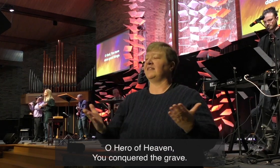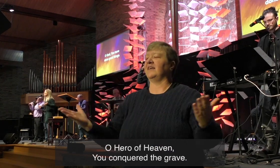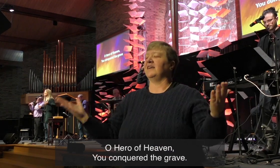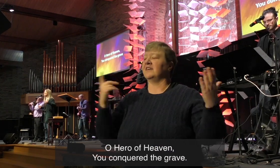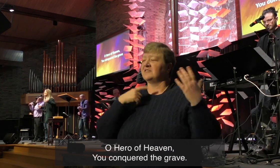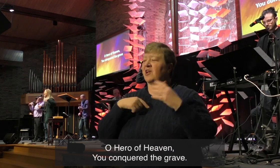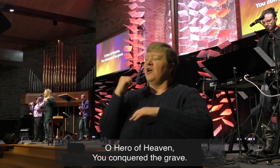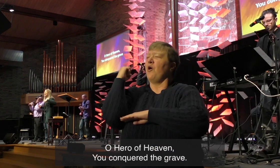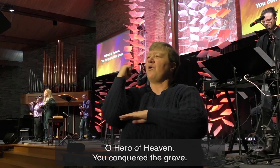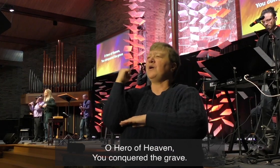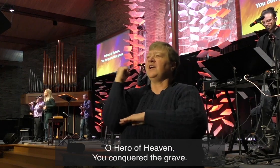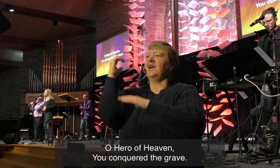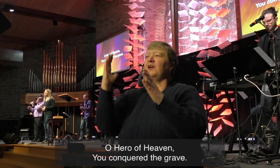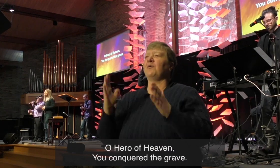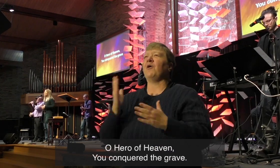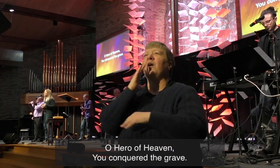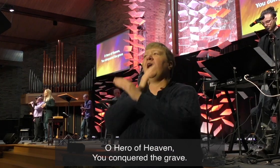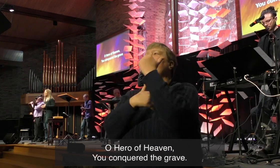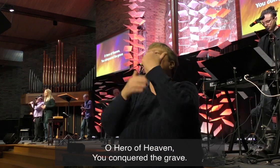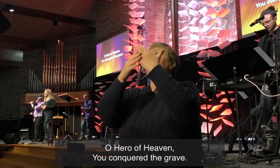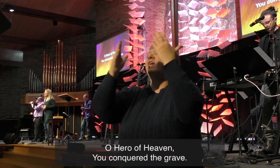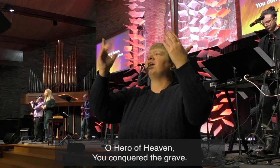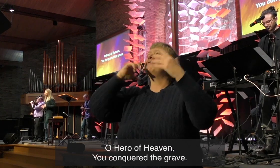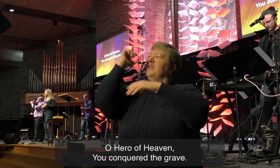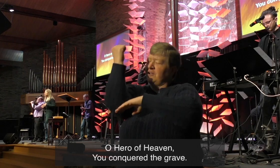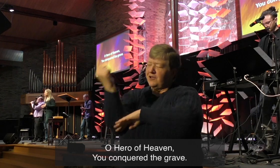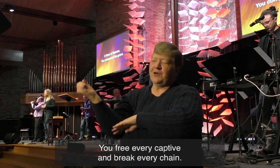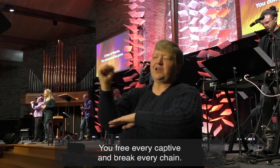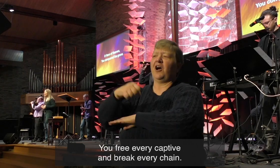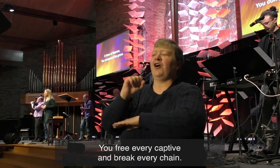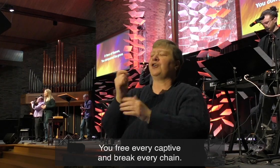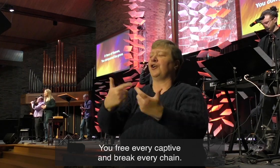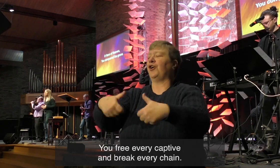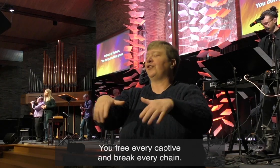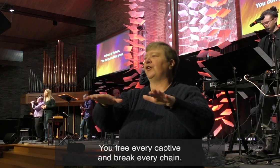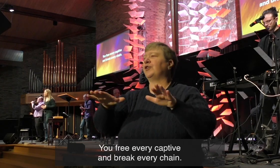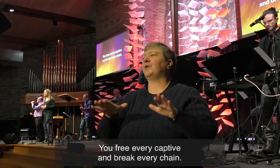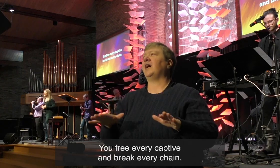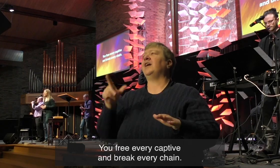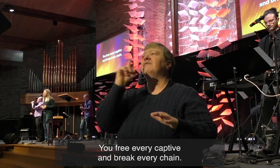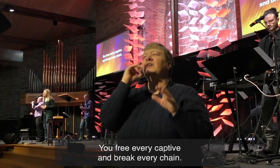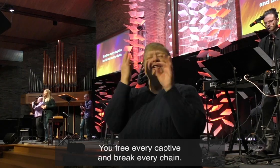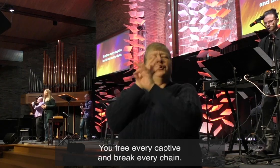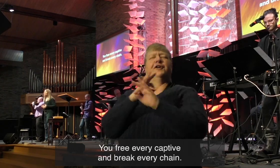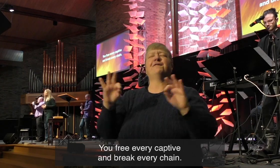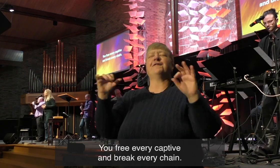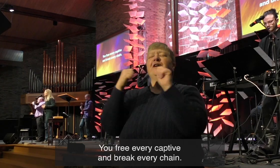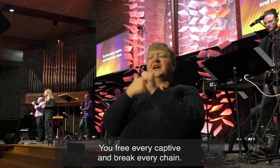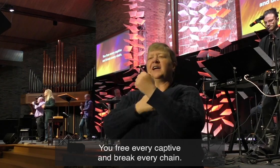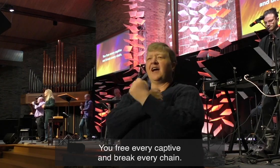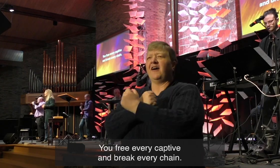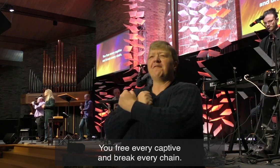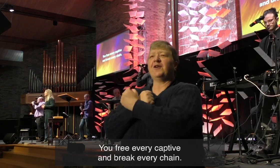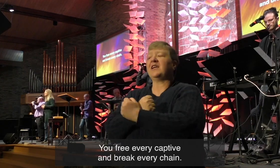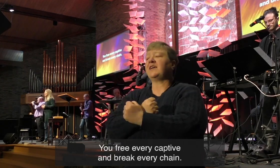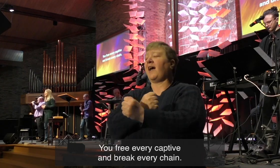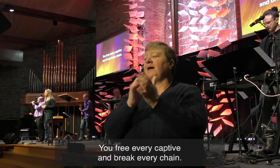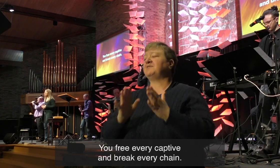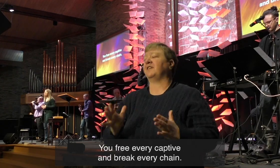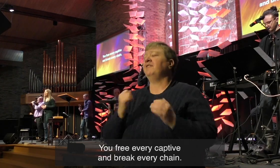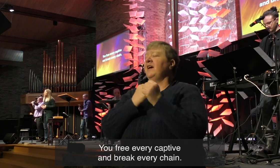great things. Oh hero of heaven, you conquered the grave. You free